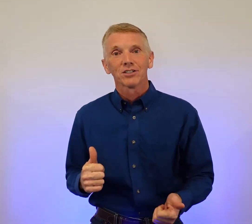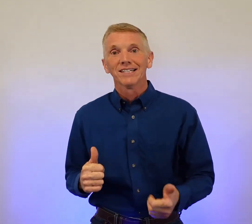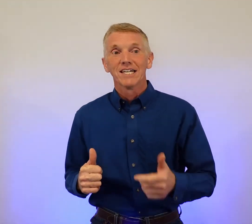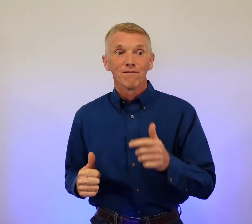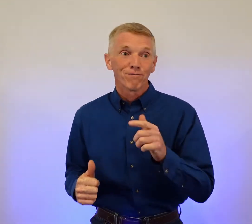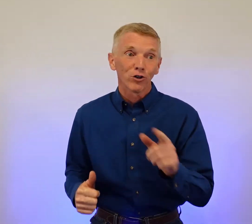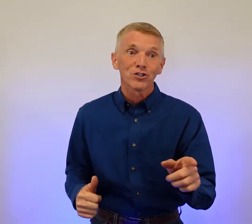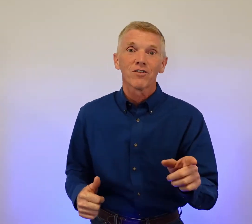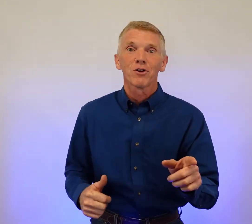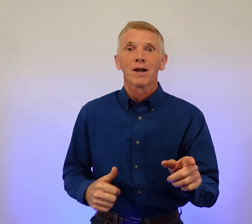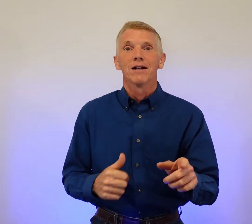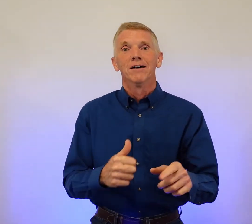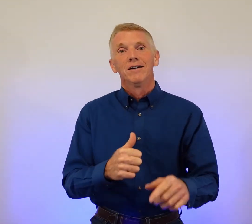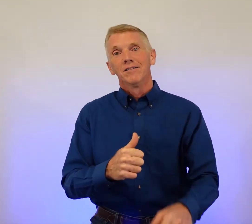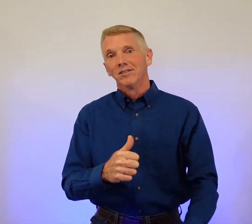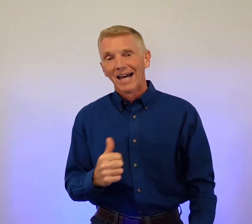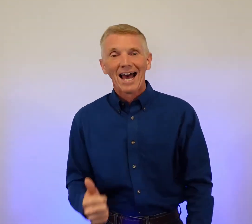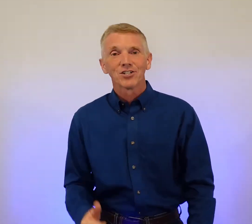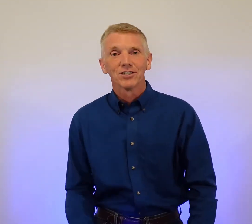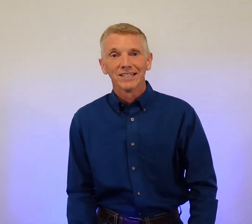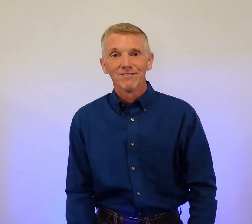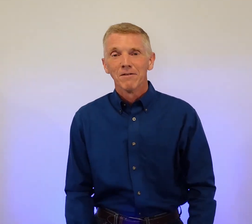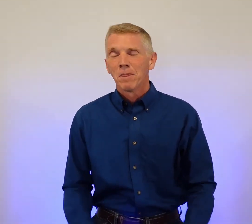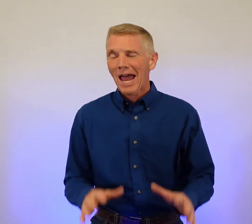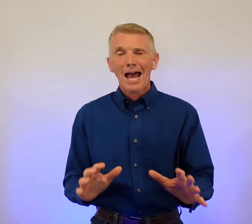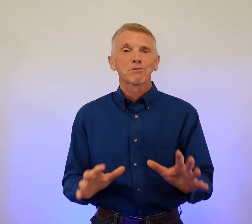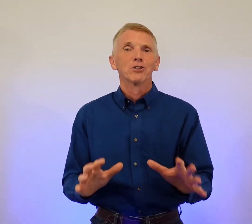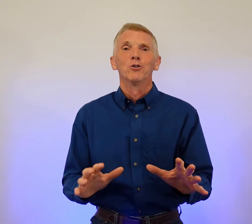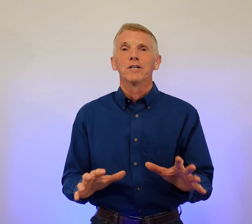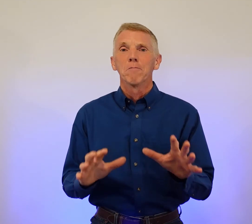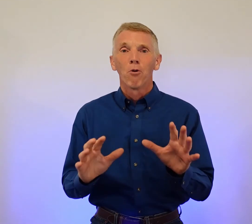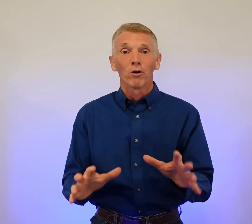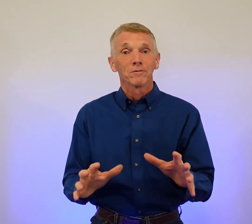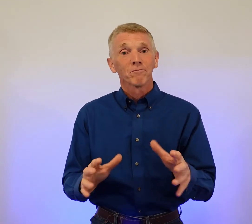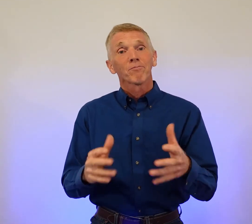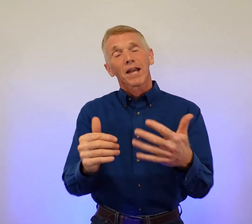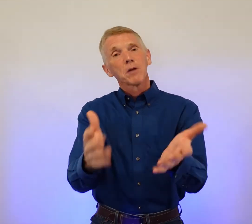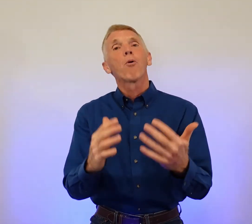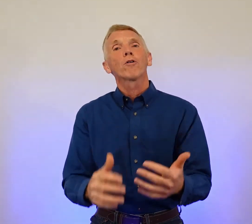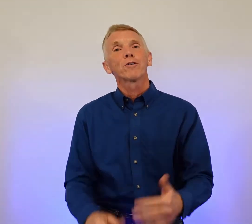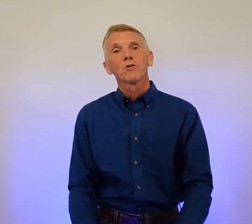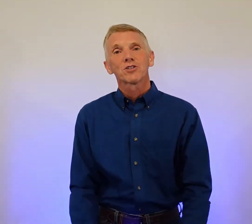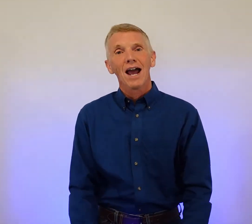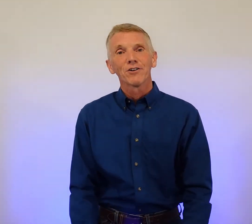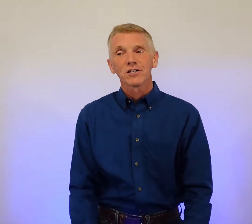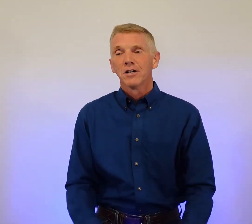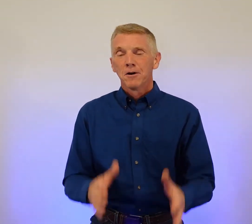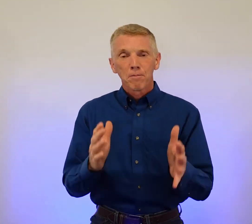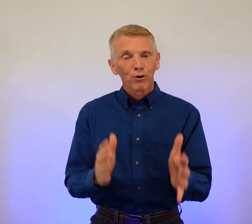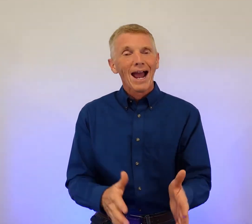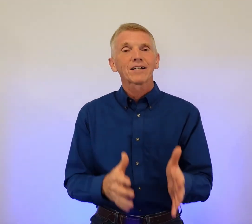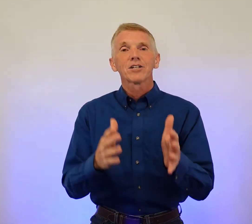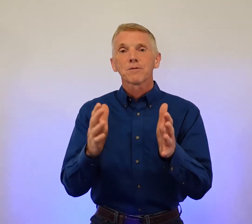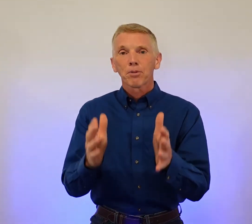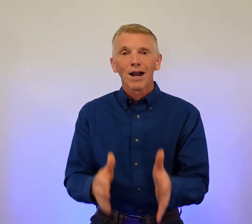leave. First to the arena, last to leave. Absolutely important, and important for you as signers. Practice,